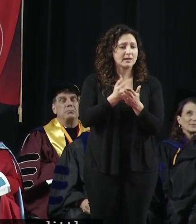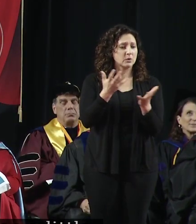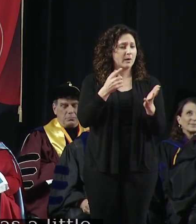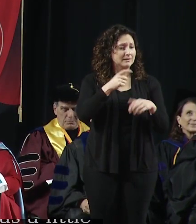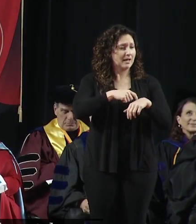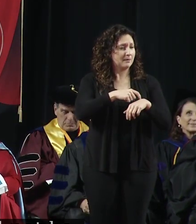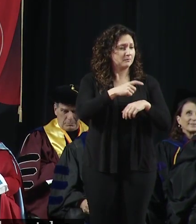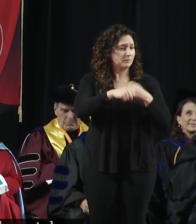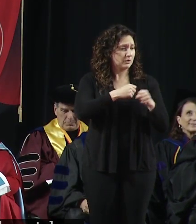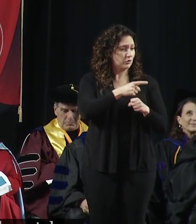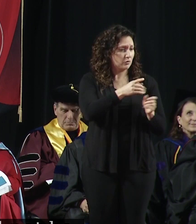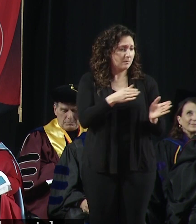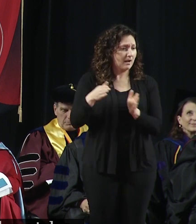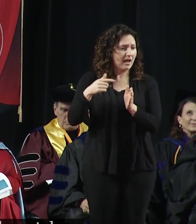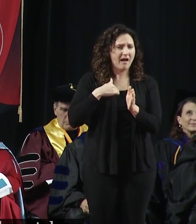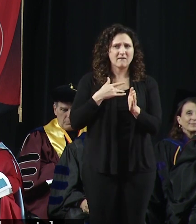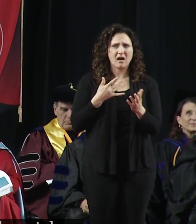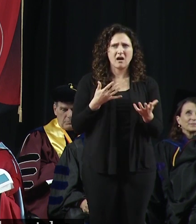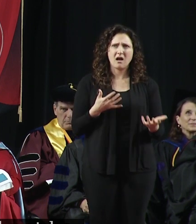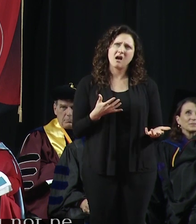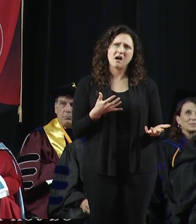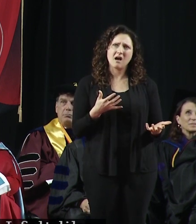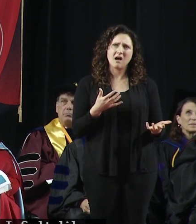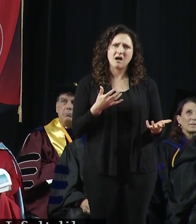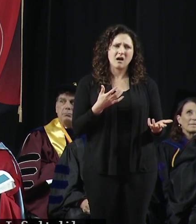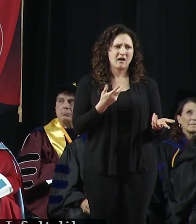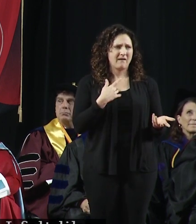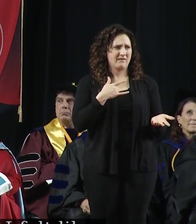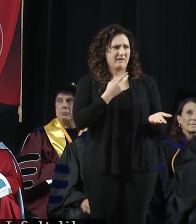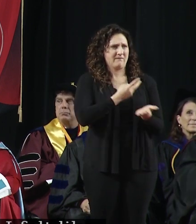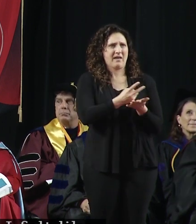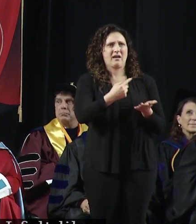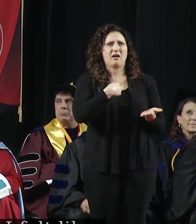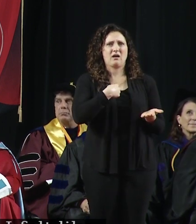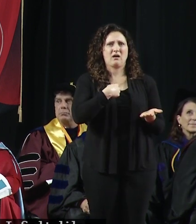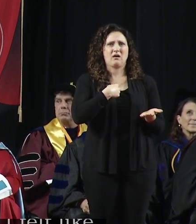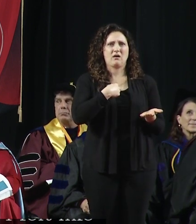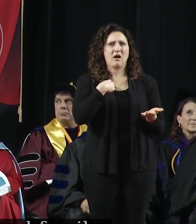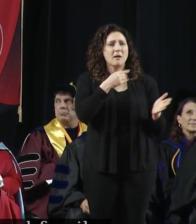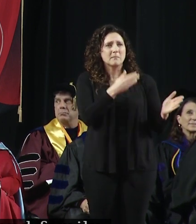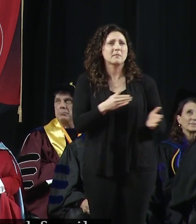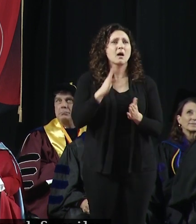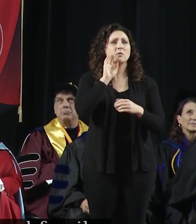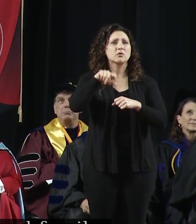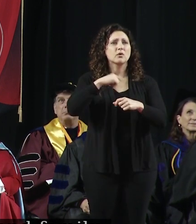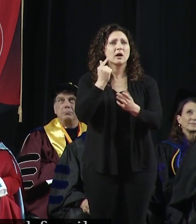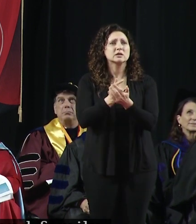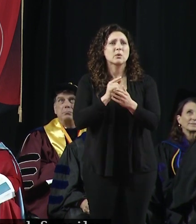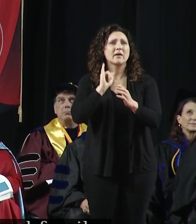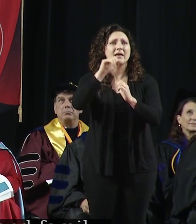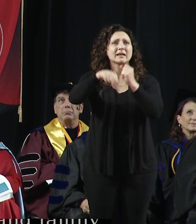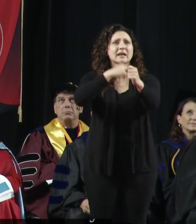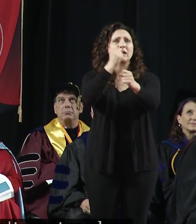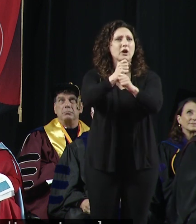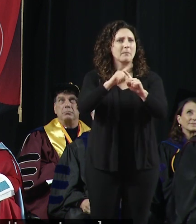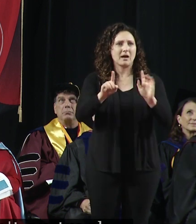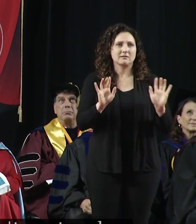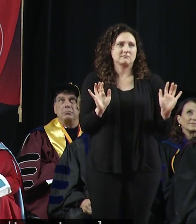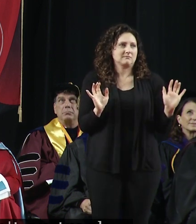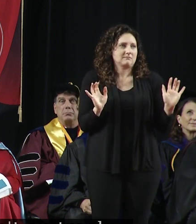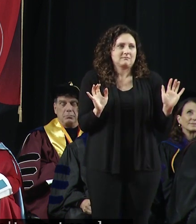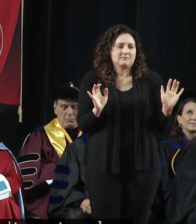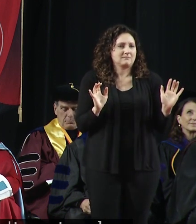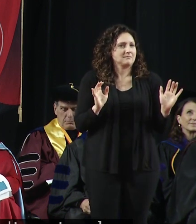letting myself and my family down because I wasn't on track. But the truth is, everyone is running their own race. Life